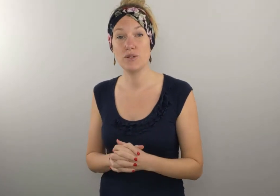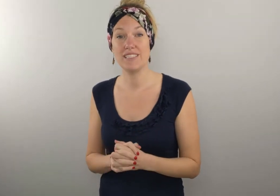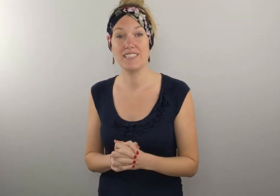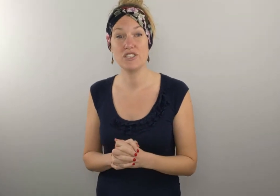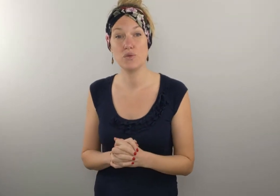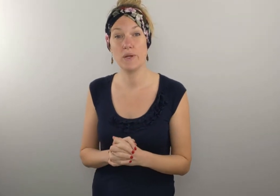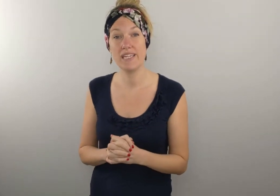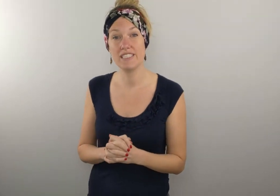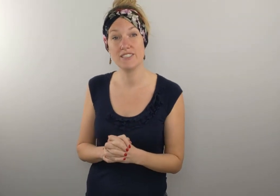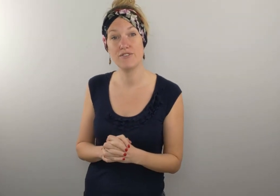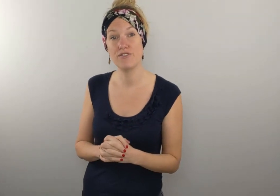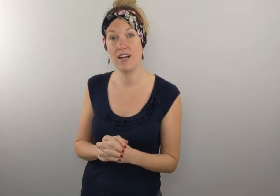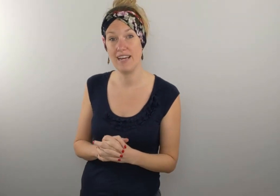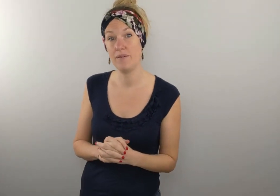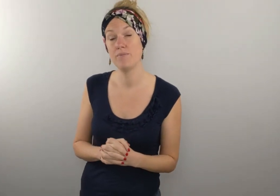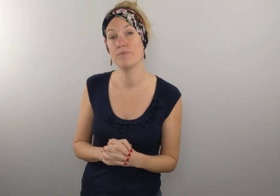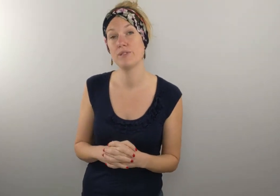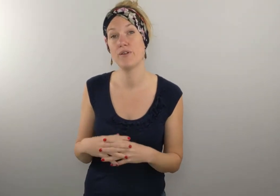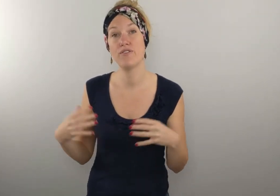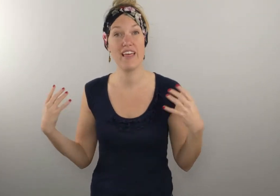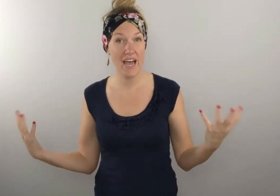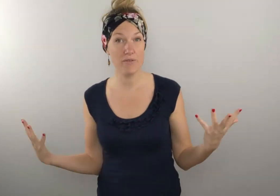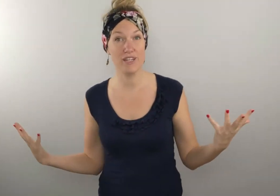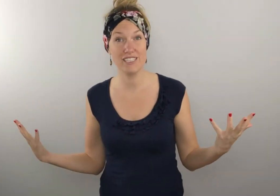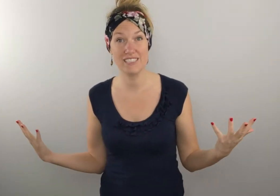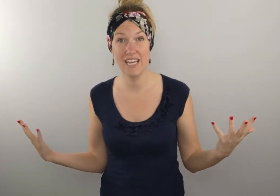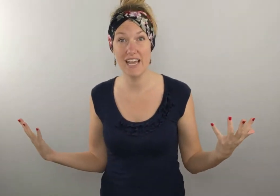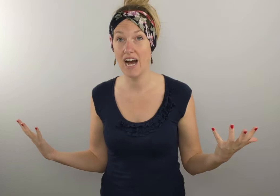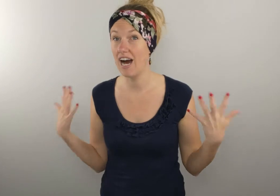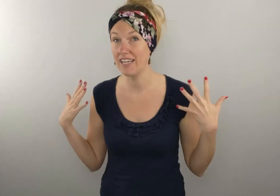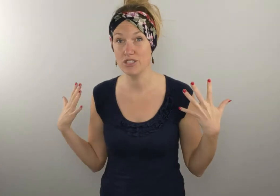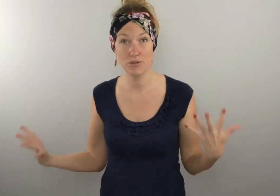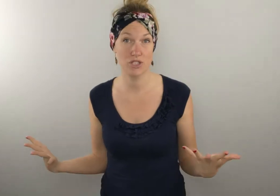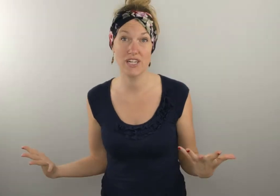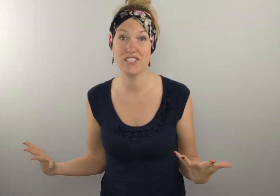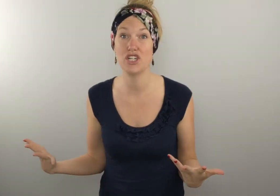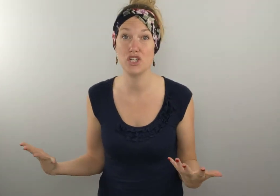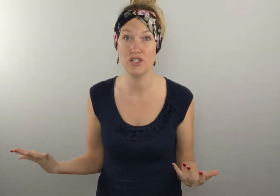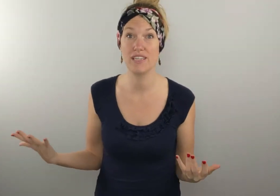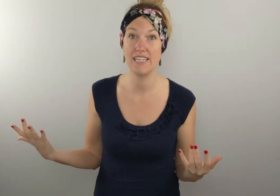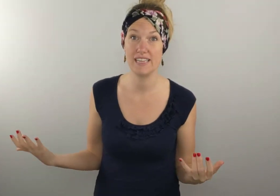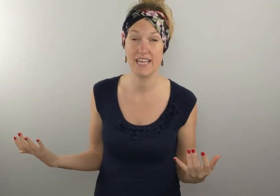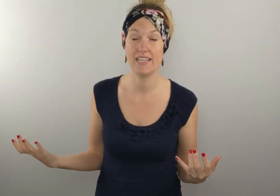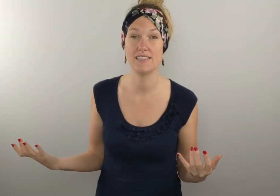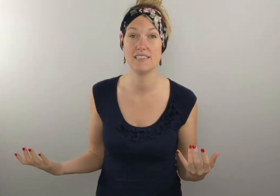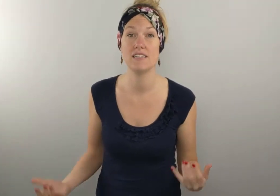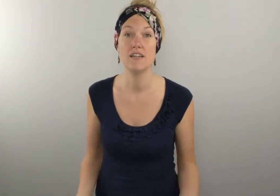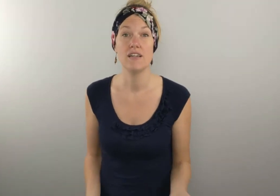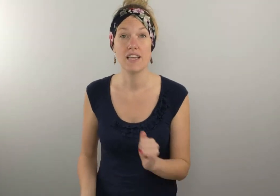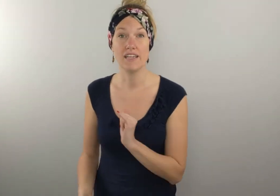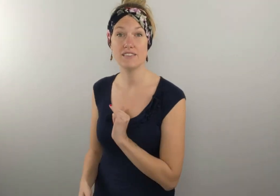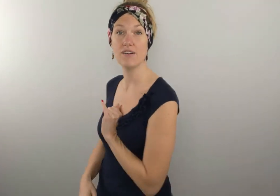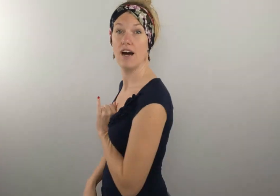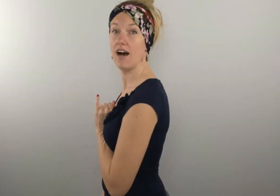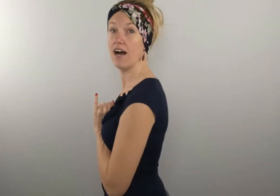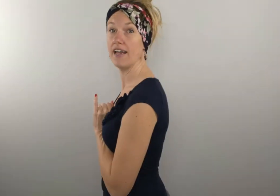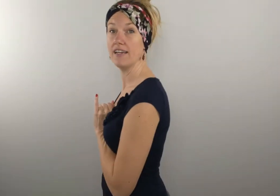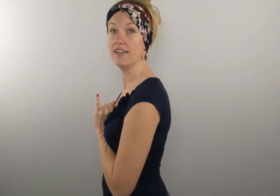trust the sweetest frame. So for that, we're going to say, I don't trust earthly things. Okay, so I at